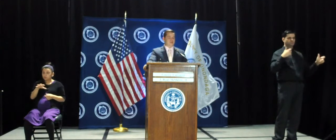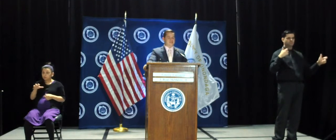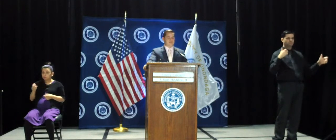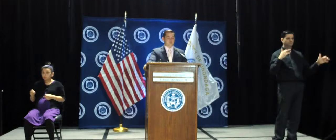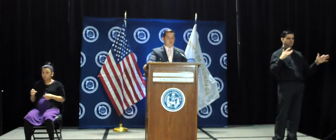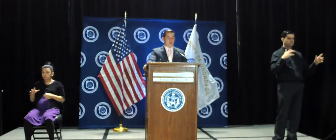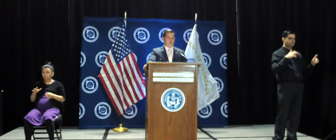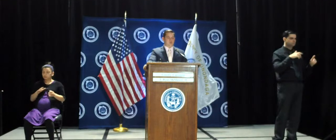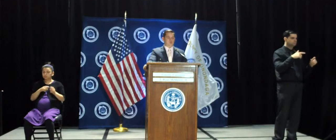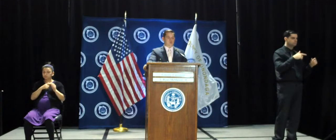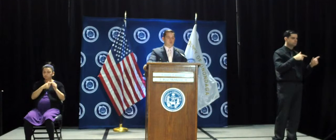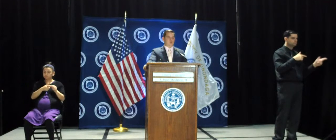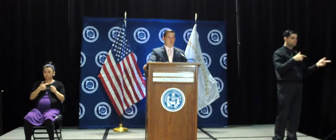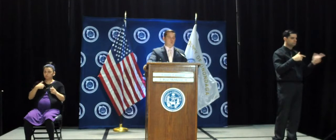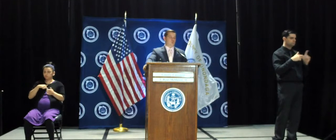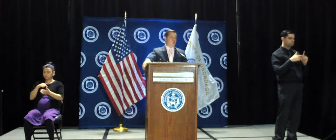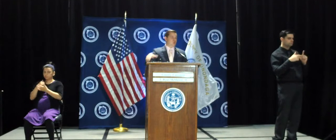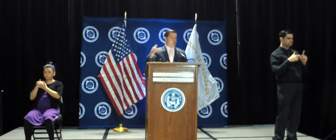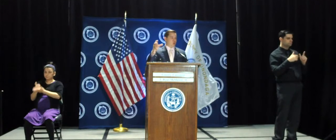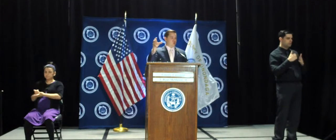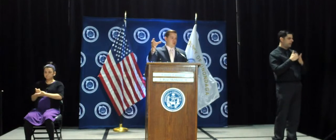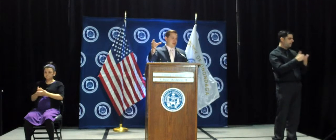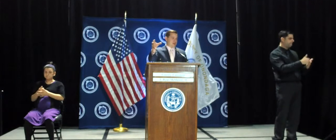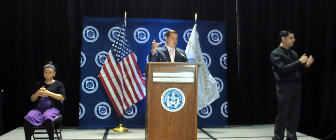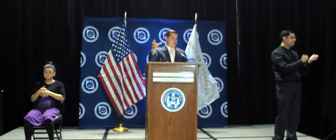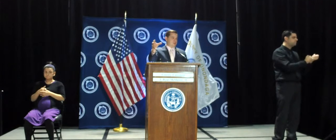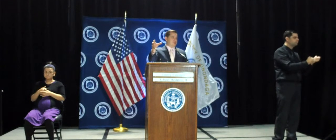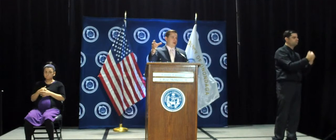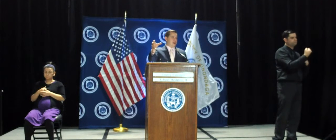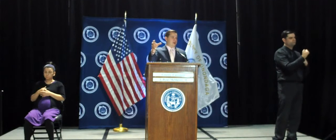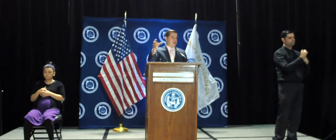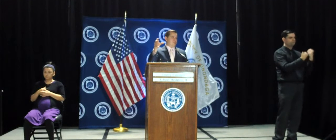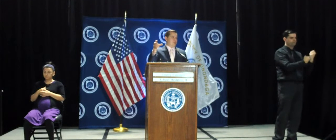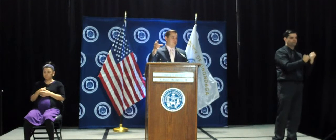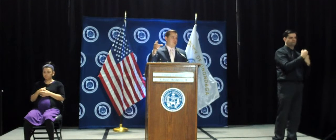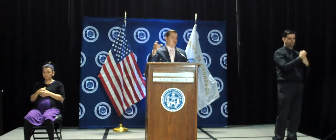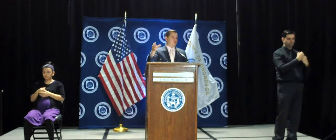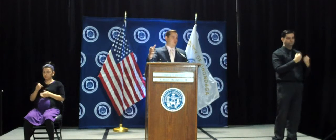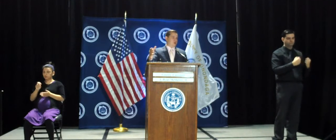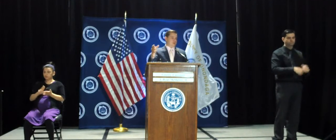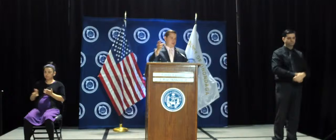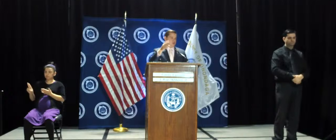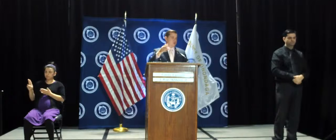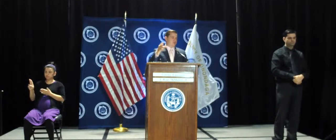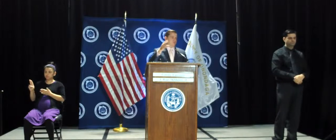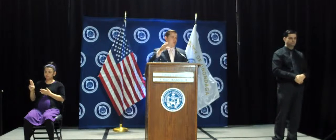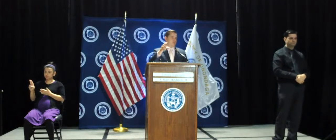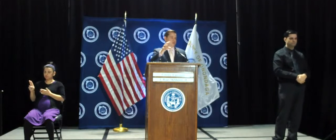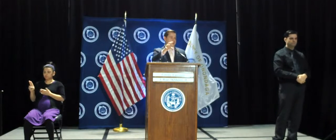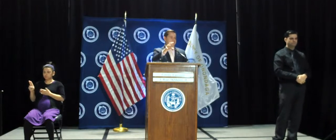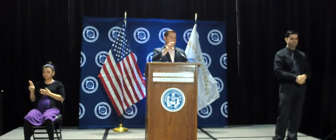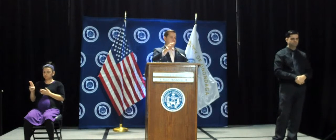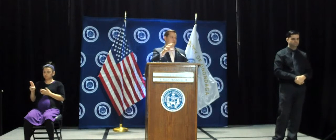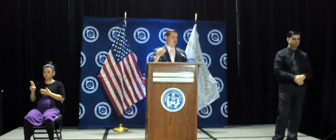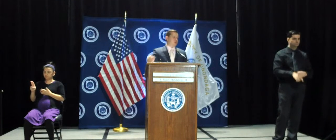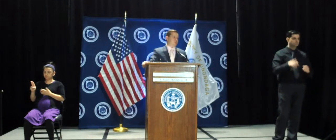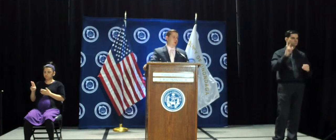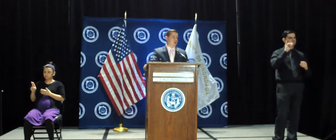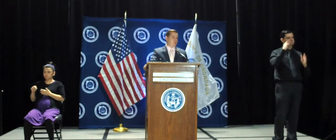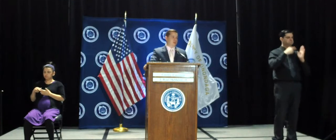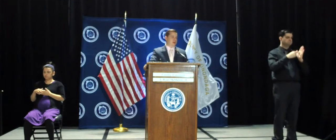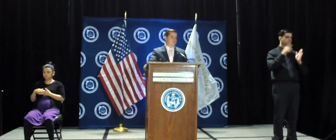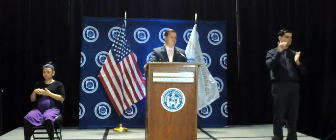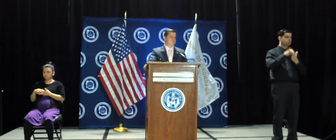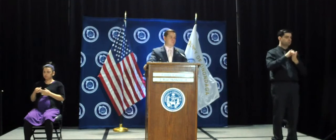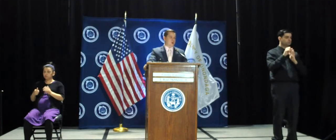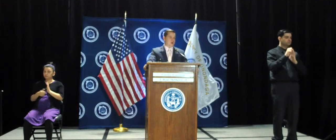They're very similar to New York State on what they do for us, and they do even more of the case investigation part